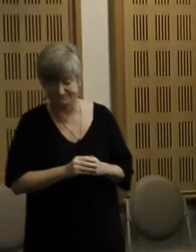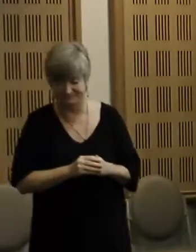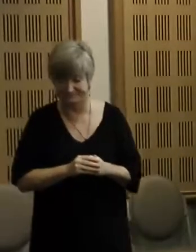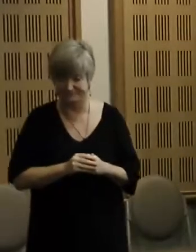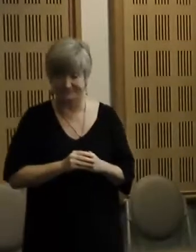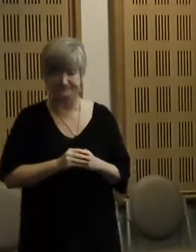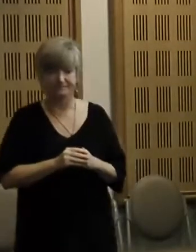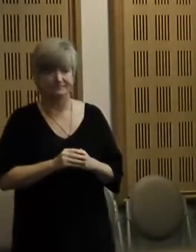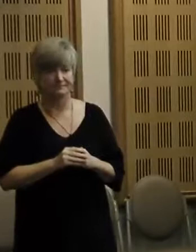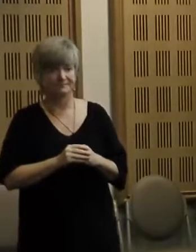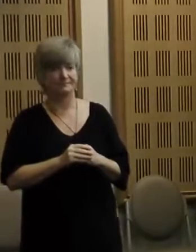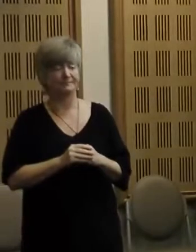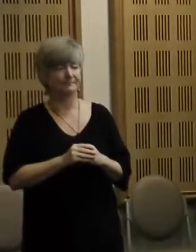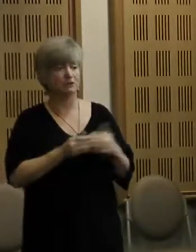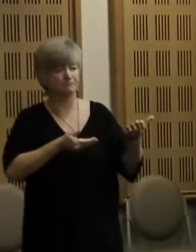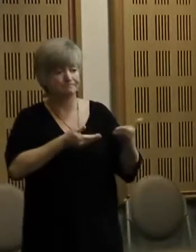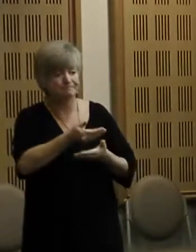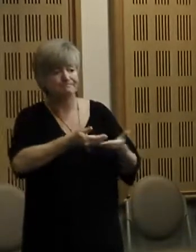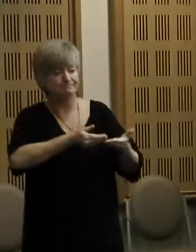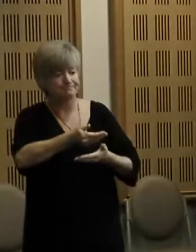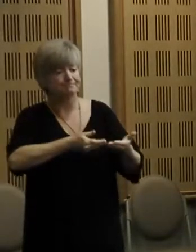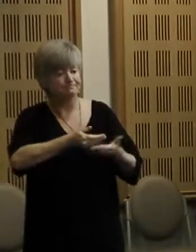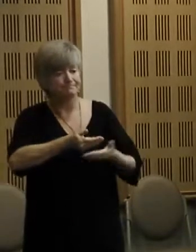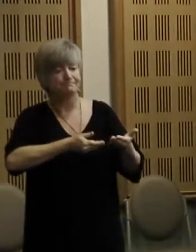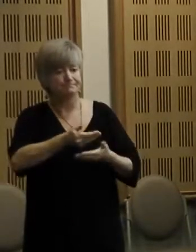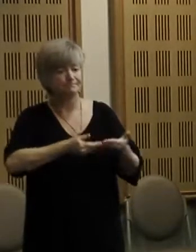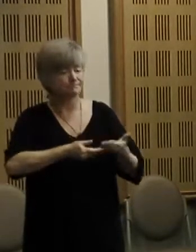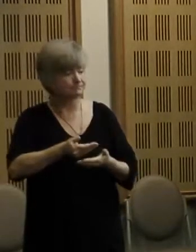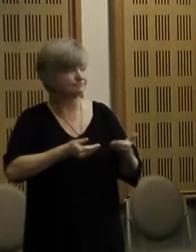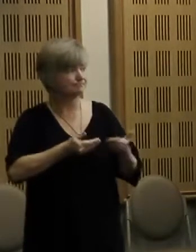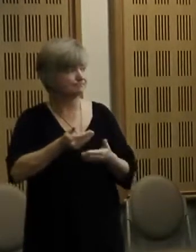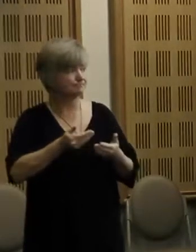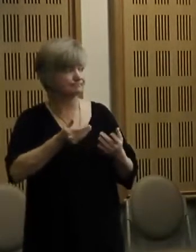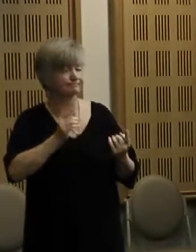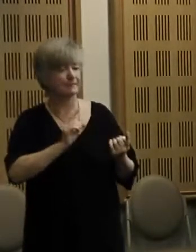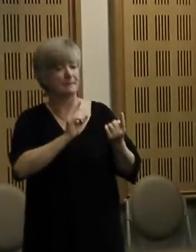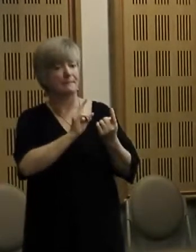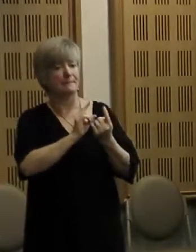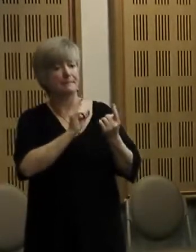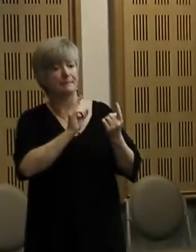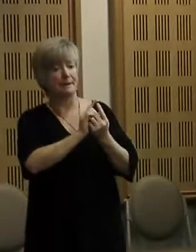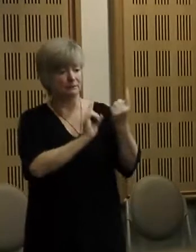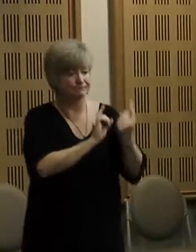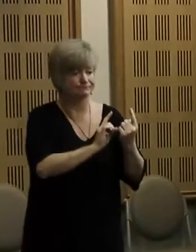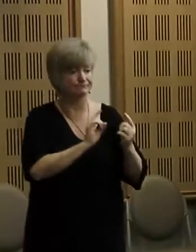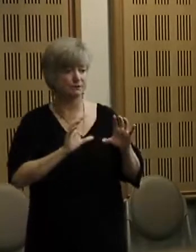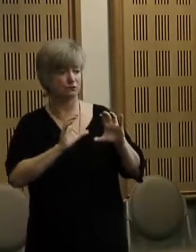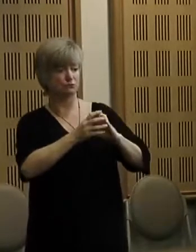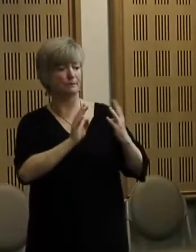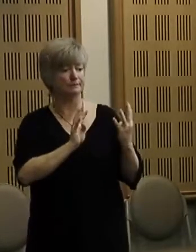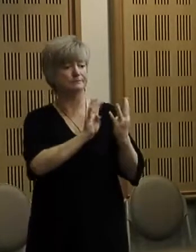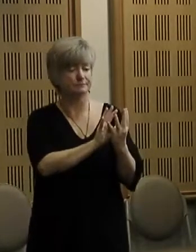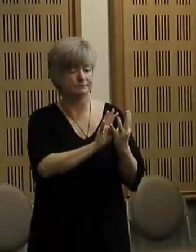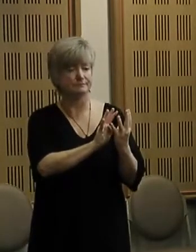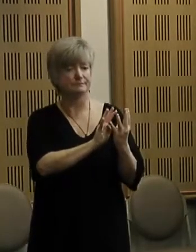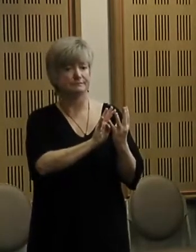So in all the consultation that we did, we met individually and in groups, we synthesised